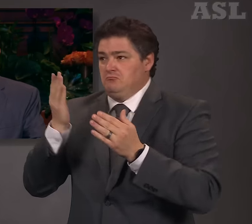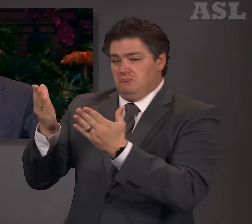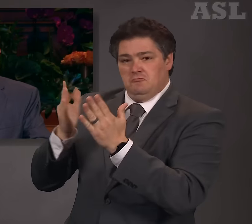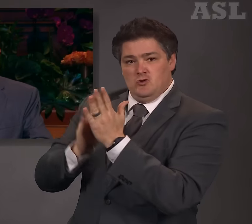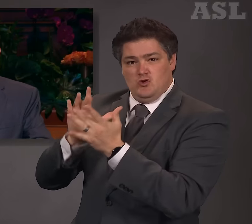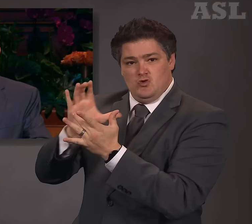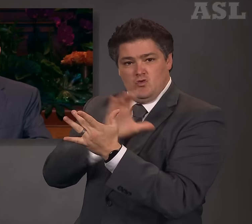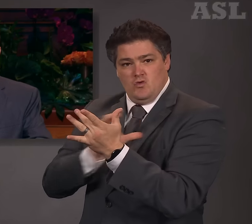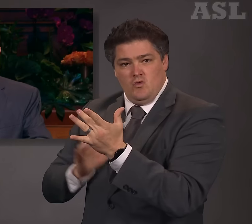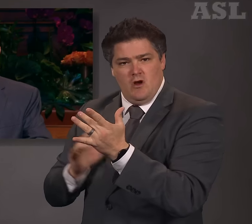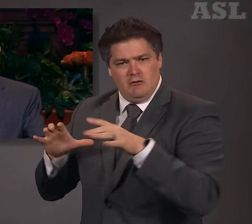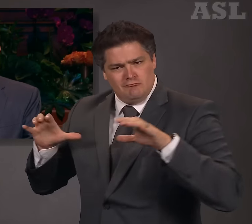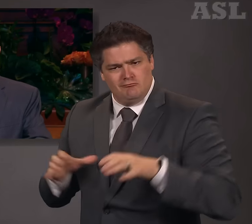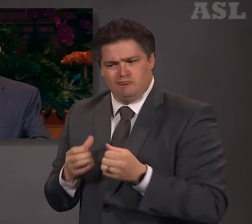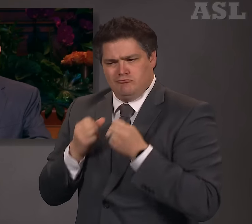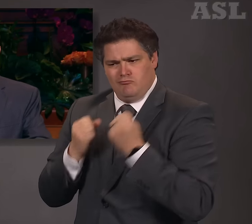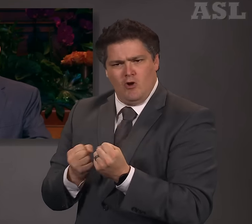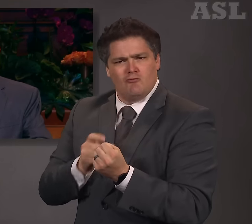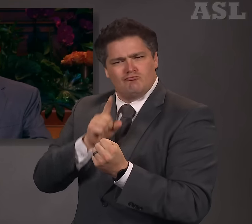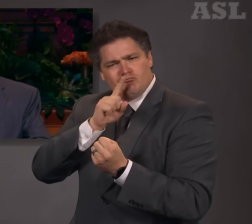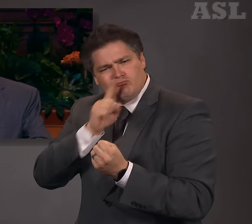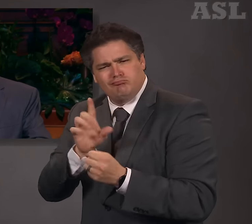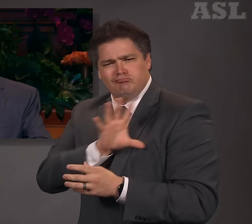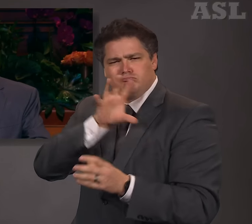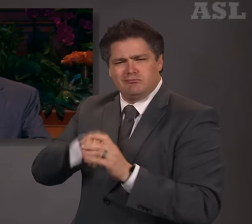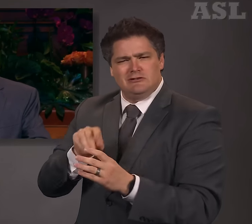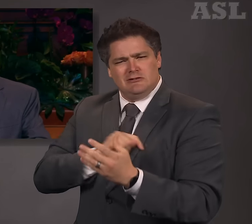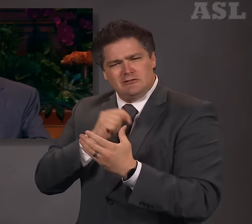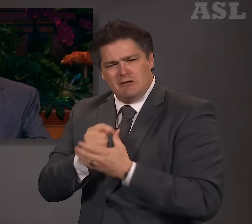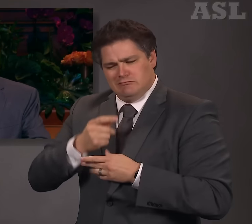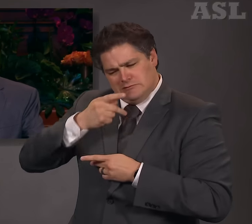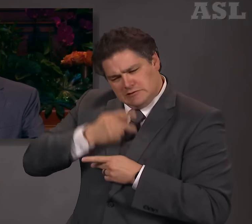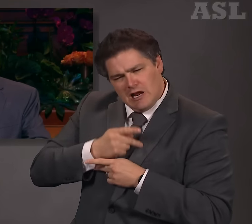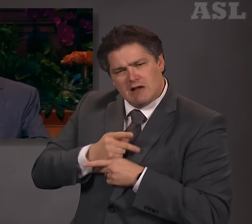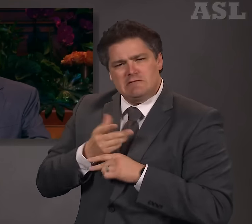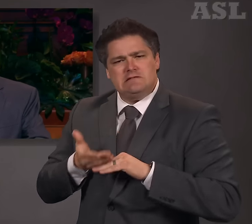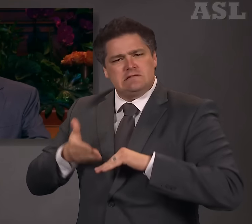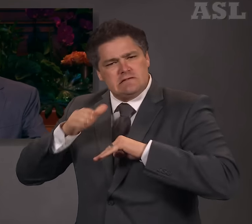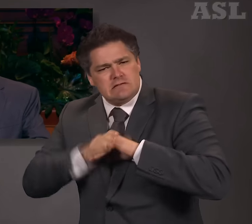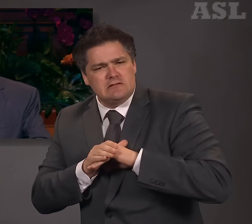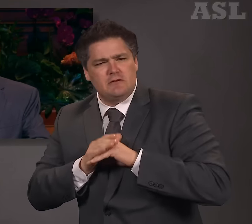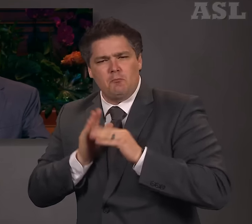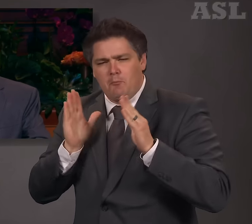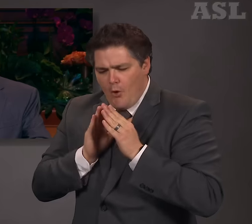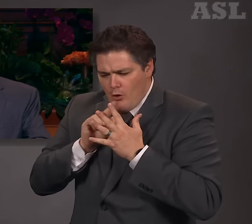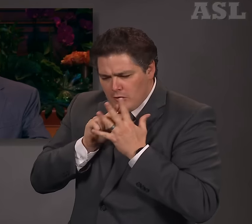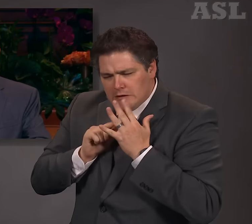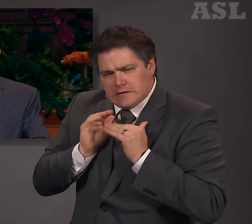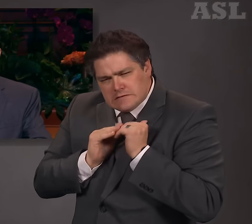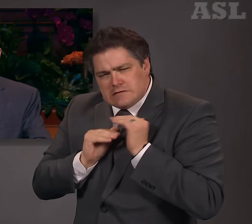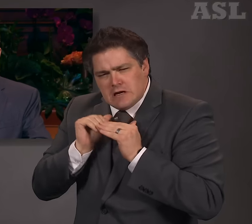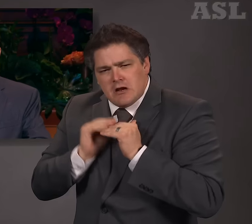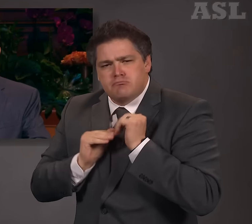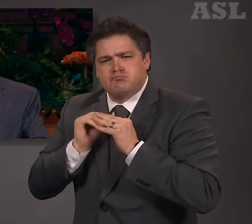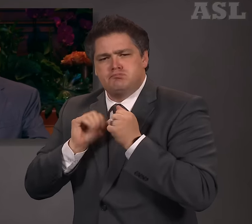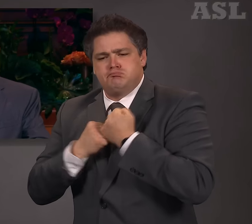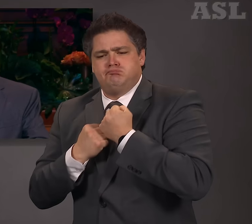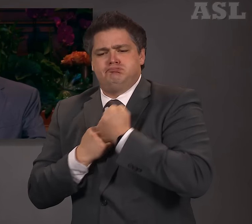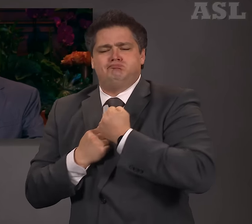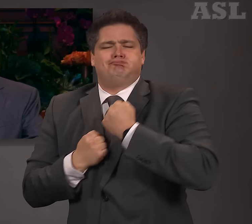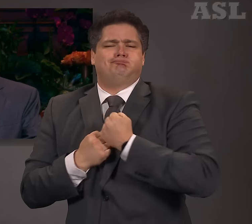seemingly small things that sustain and strengthen their testimony of Jesus, such as prayer, study of the